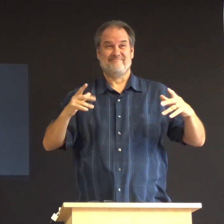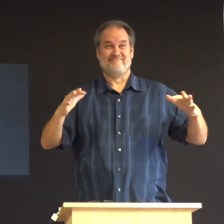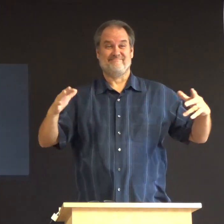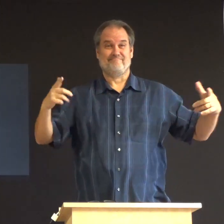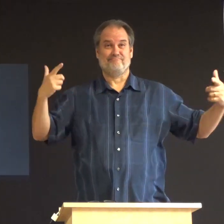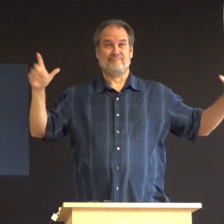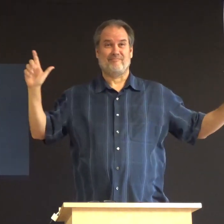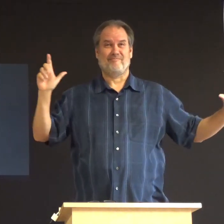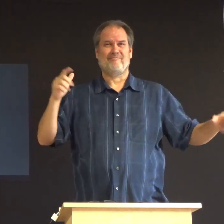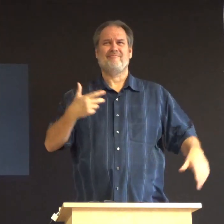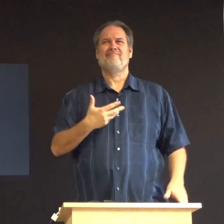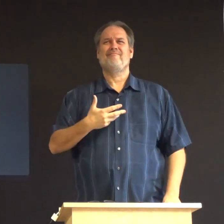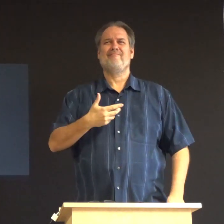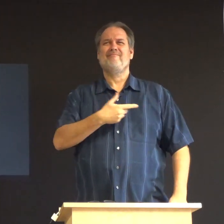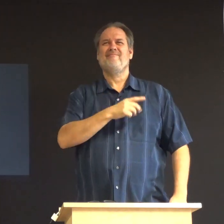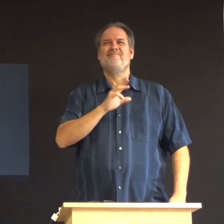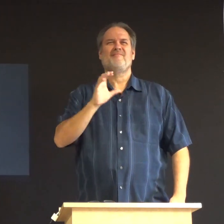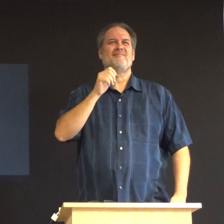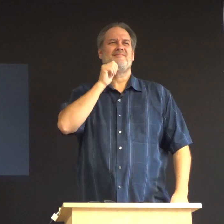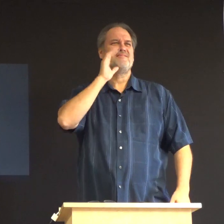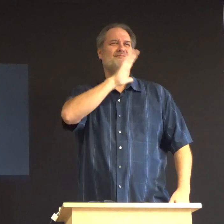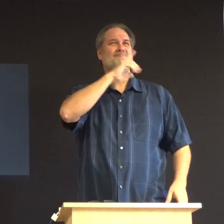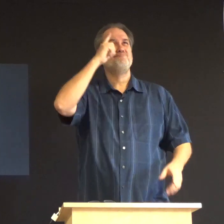But that church grew and grew and grew and grew and grew.